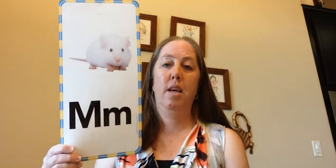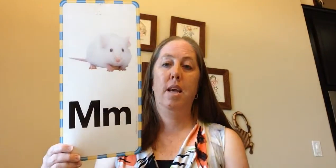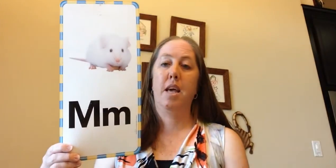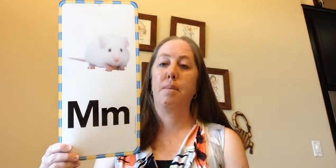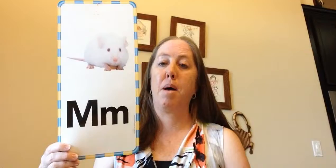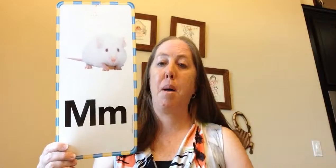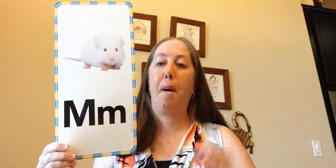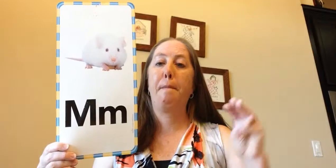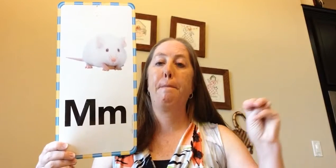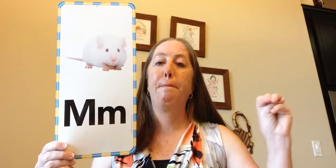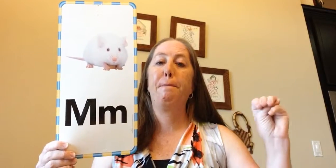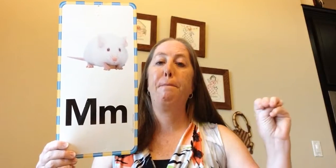M.